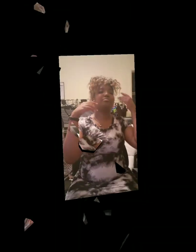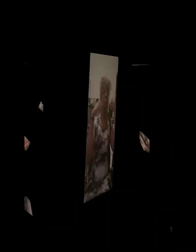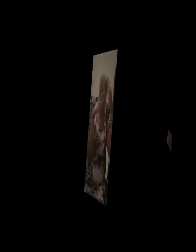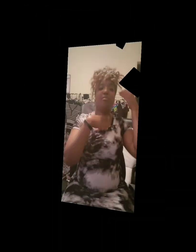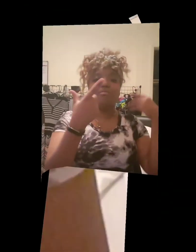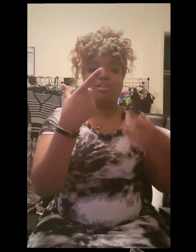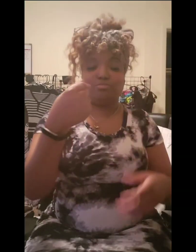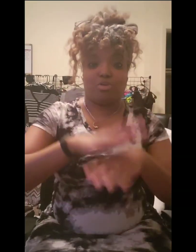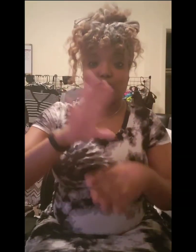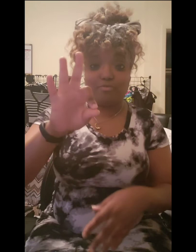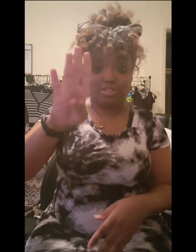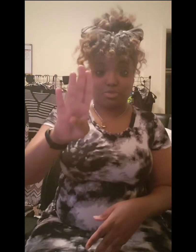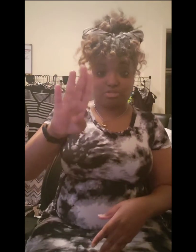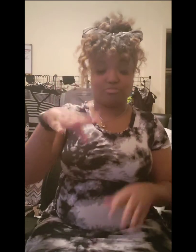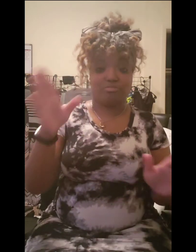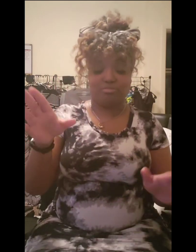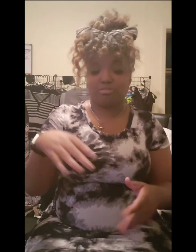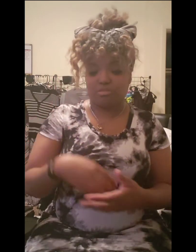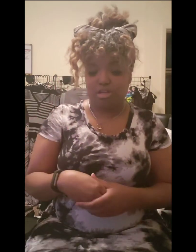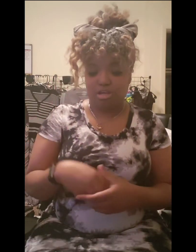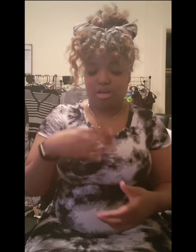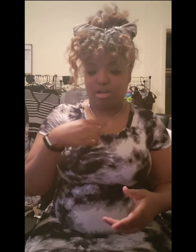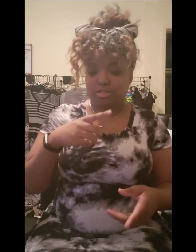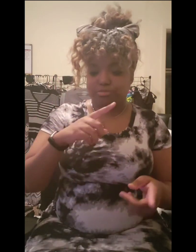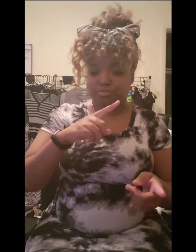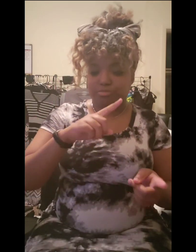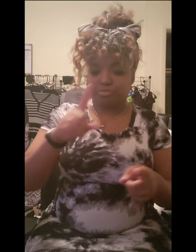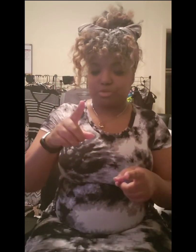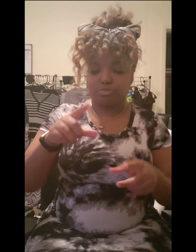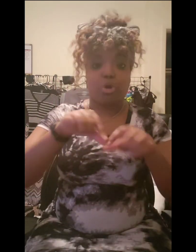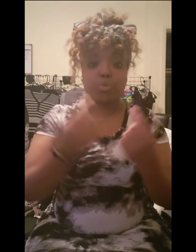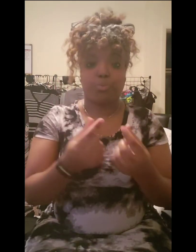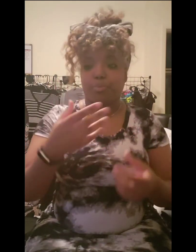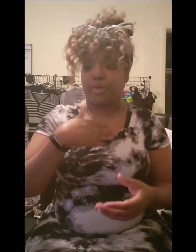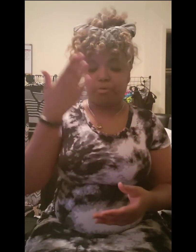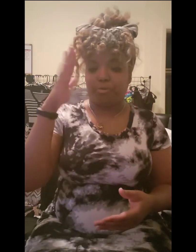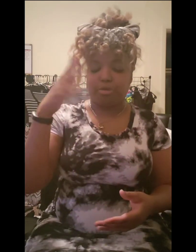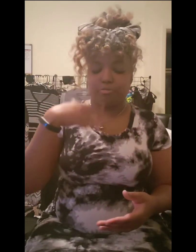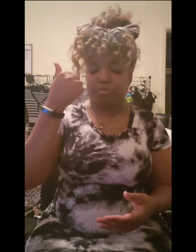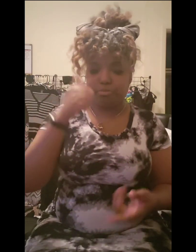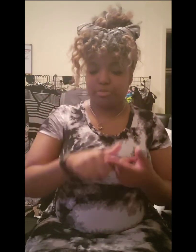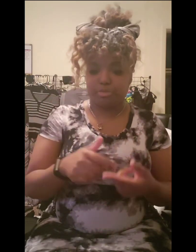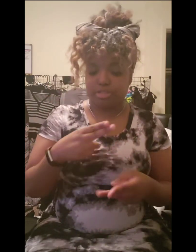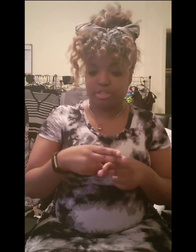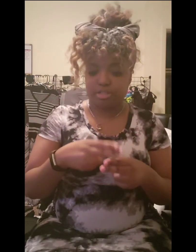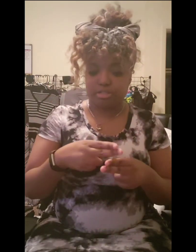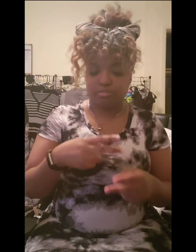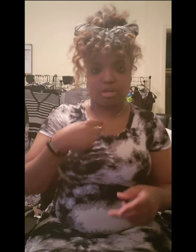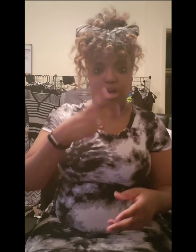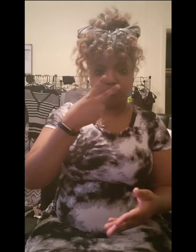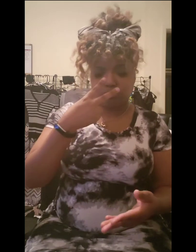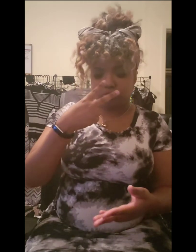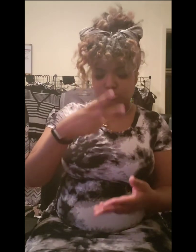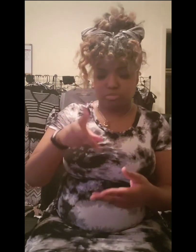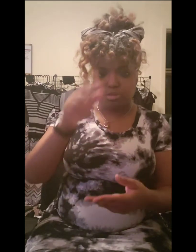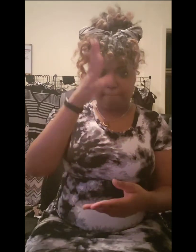I'm pretty sure people talked about me, but my friends would always say it was because of jealousy. So, but anyways, so fast